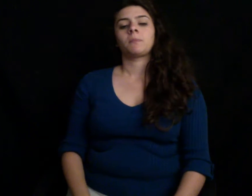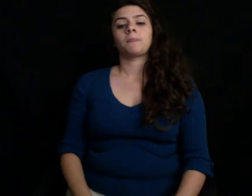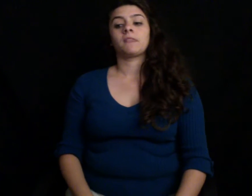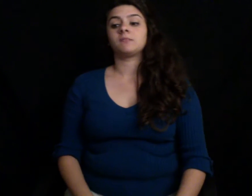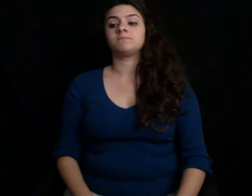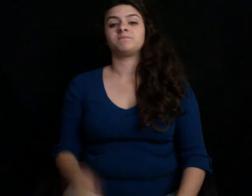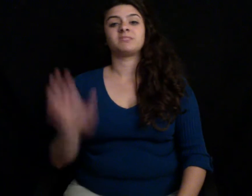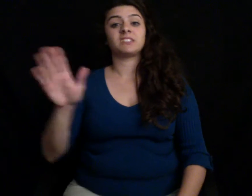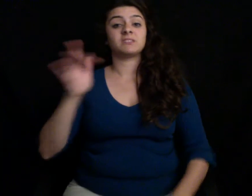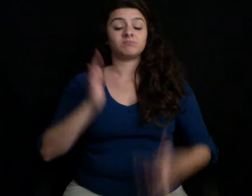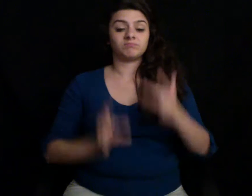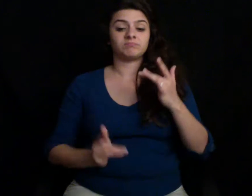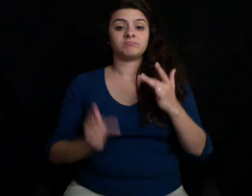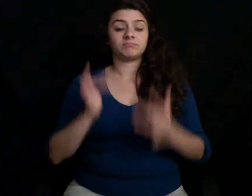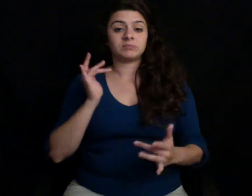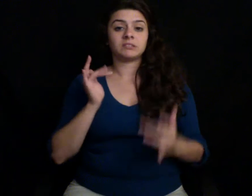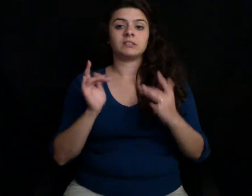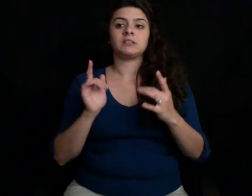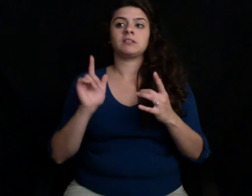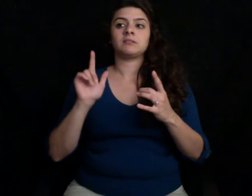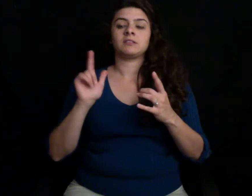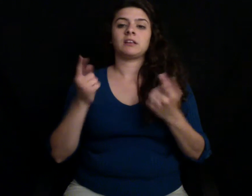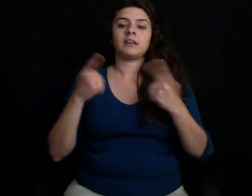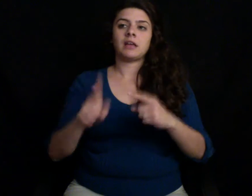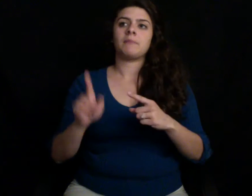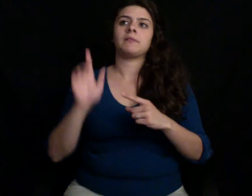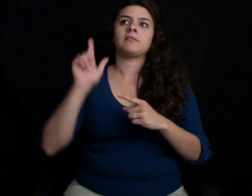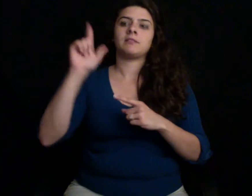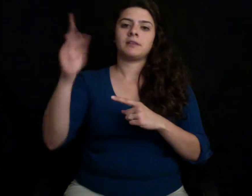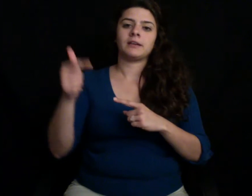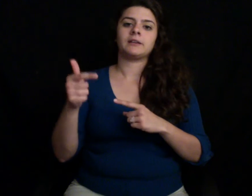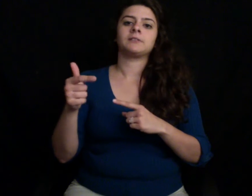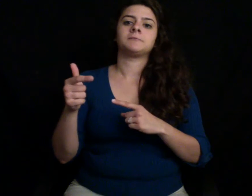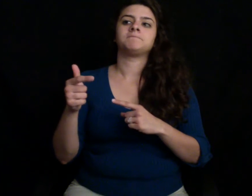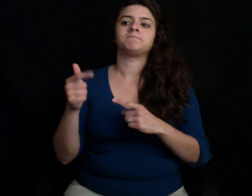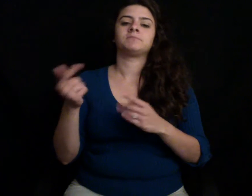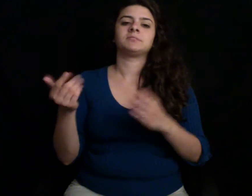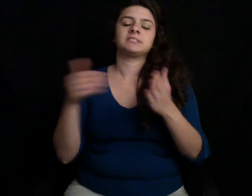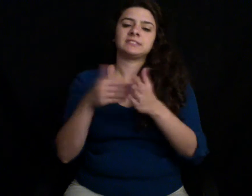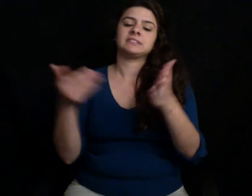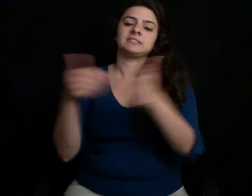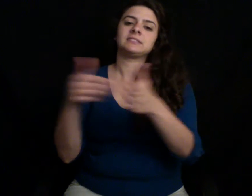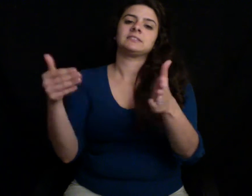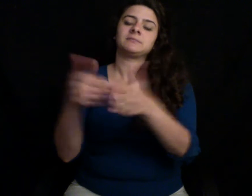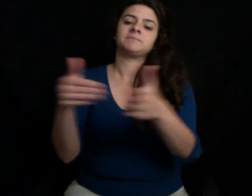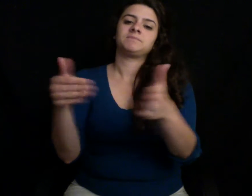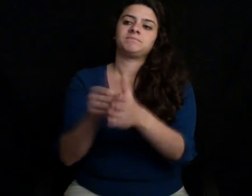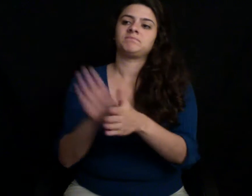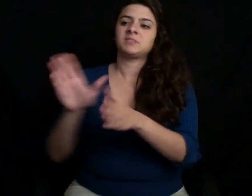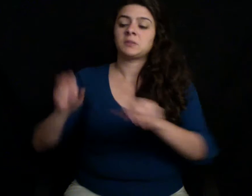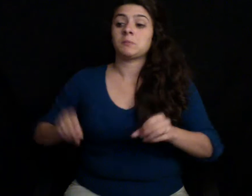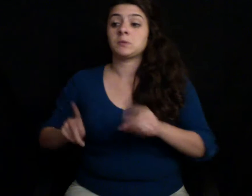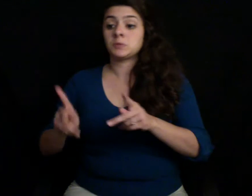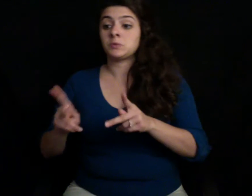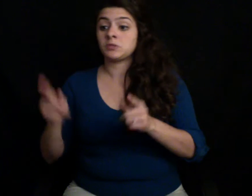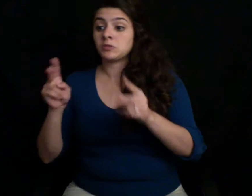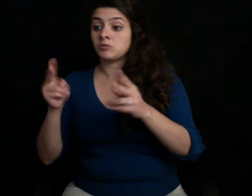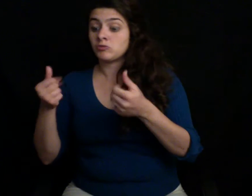a pattern throughout Daystorm's young life. Setbacks were nothing more than opportunities for him, chances to explore new media and develop new